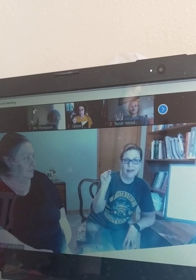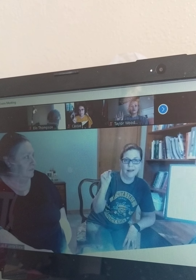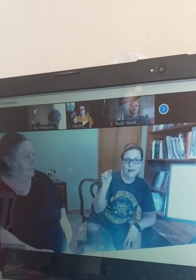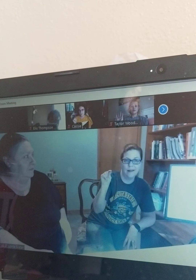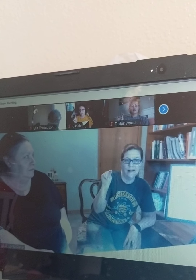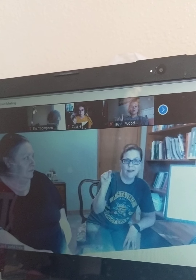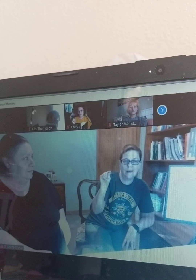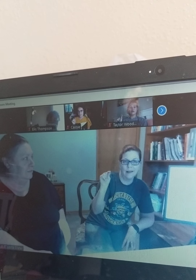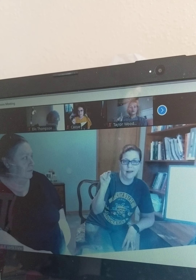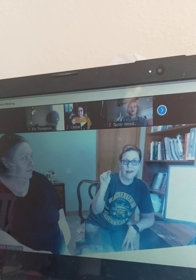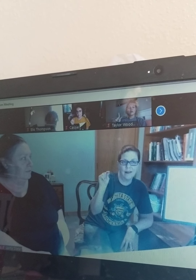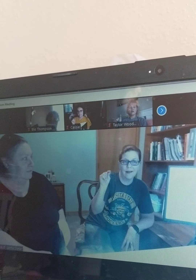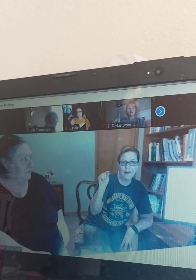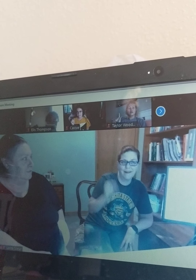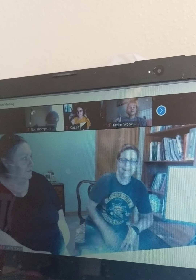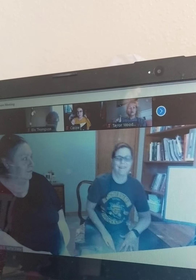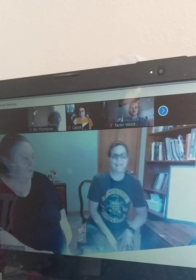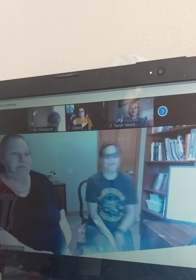20.